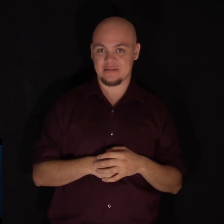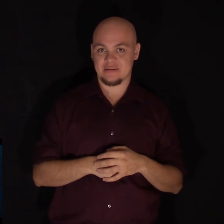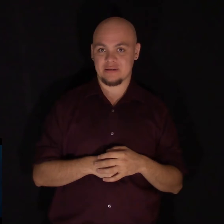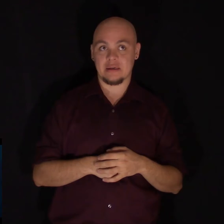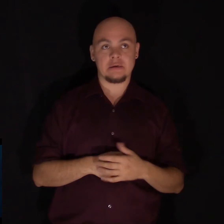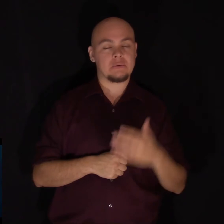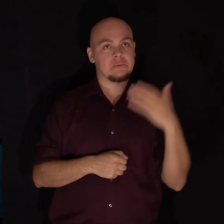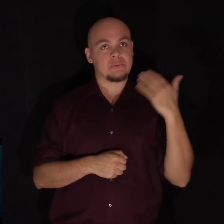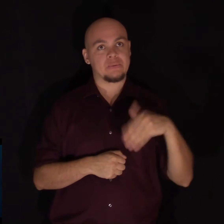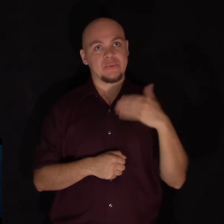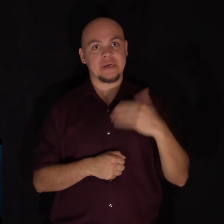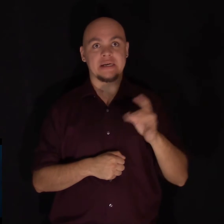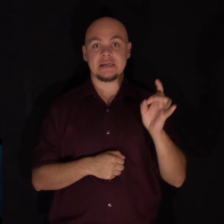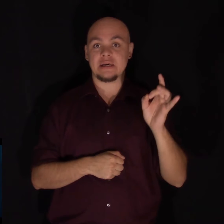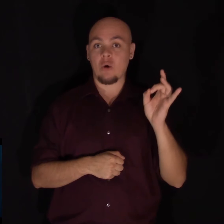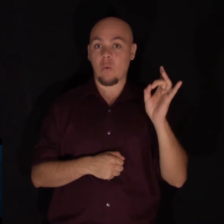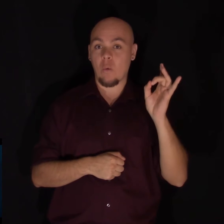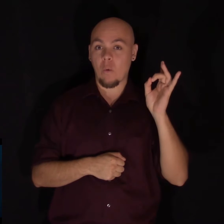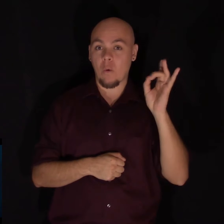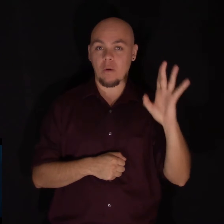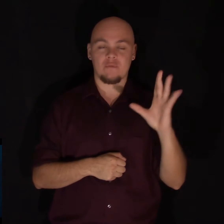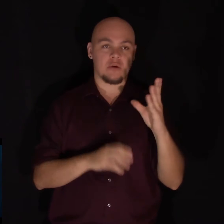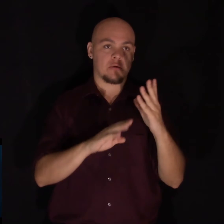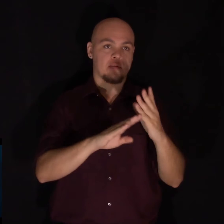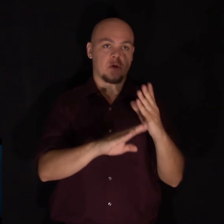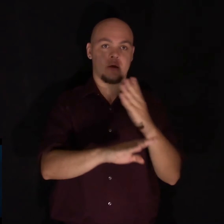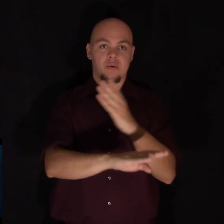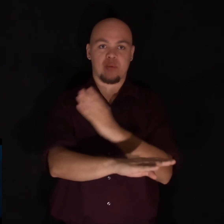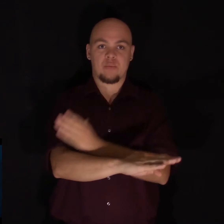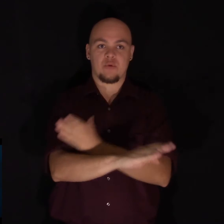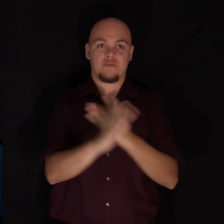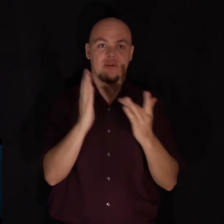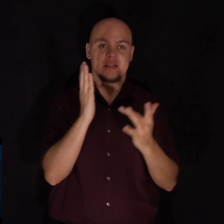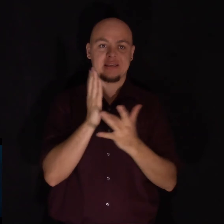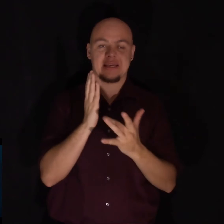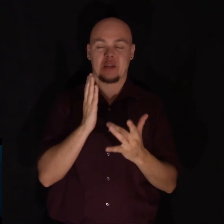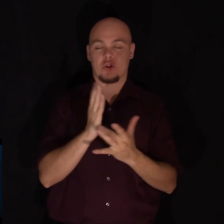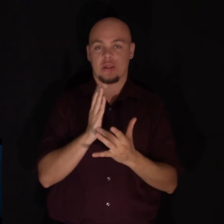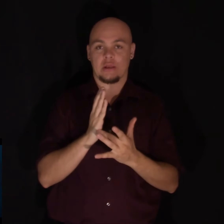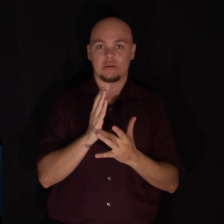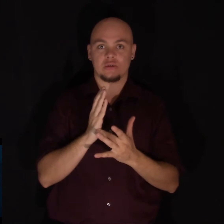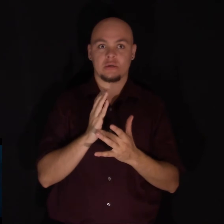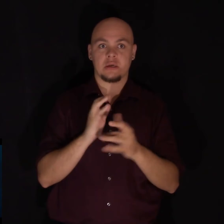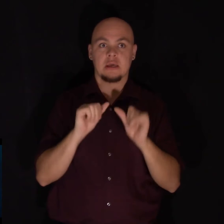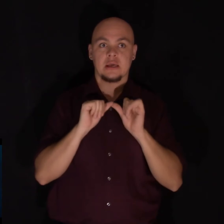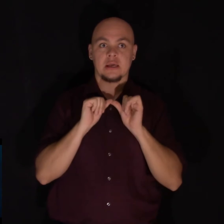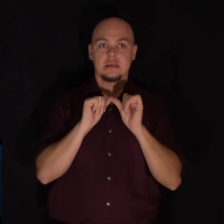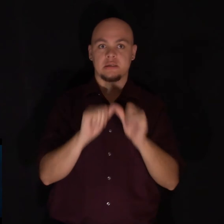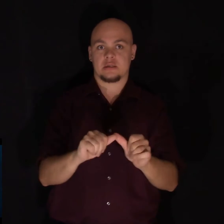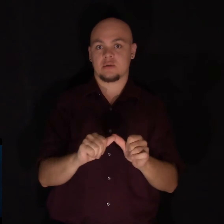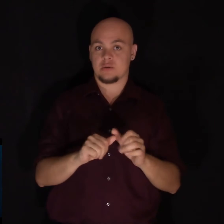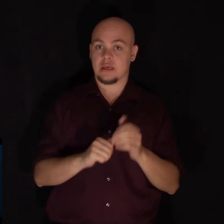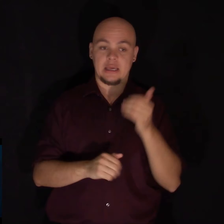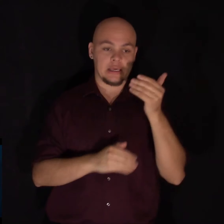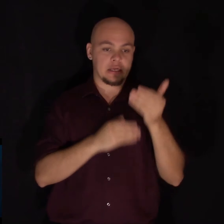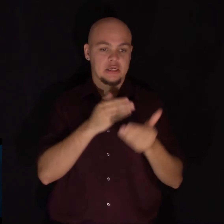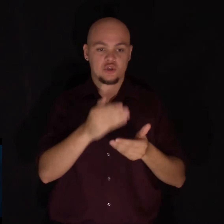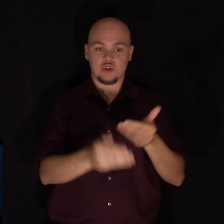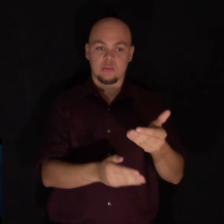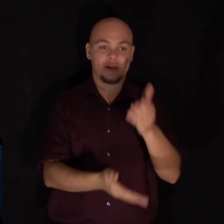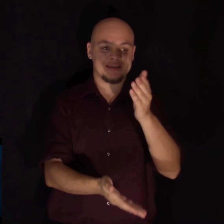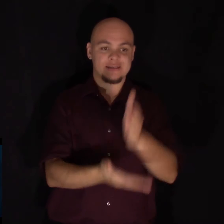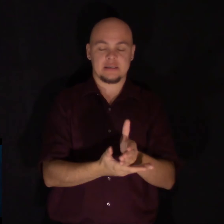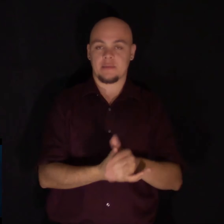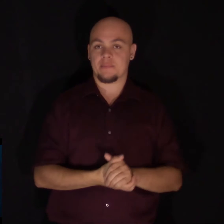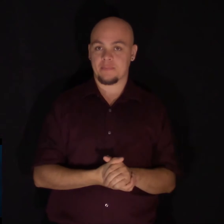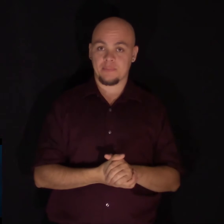to be to prevent us from making improvements in our technology permanently, generation after generation. Almost